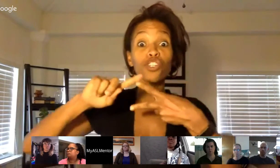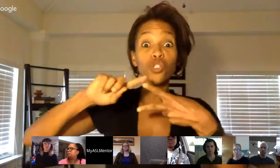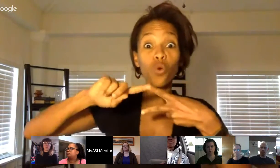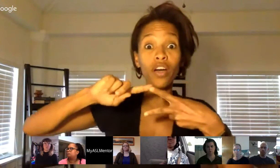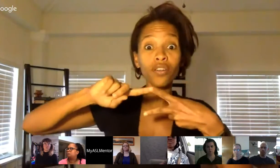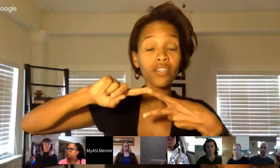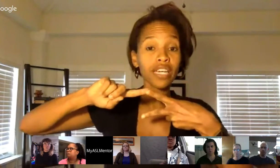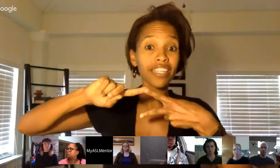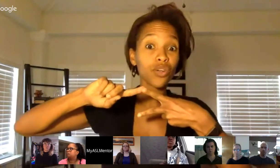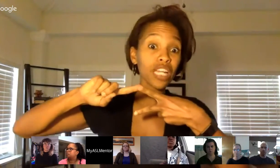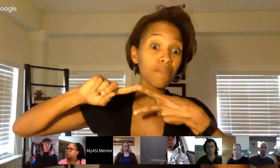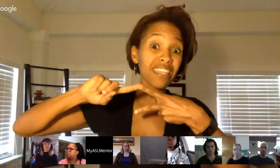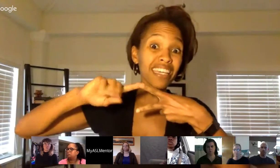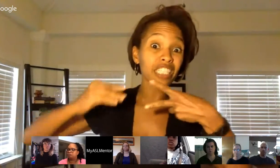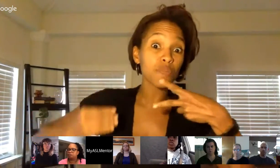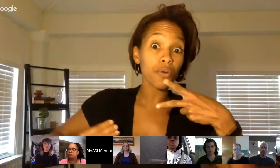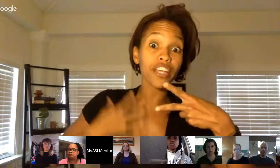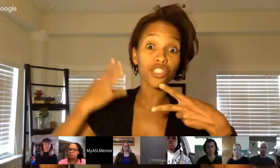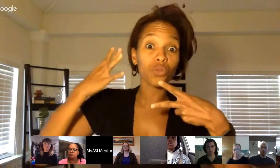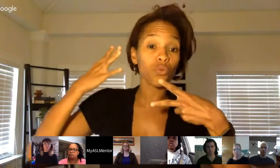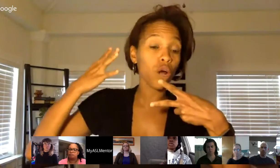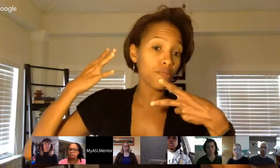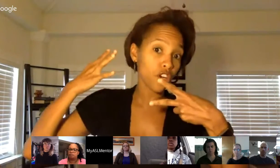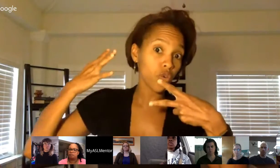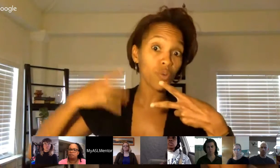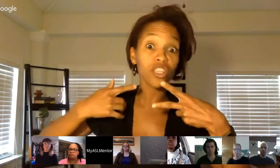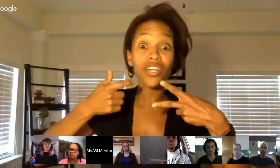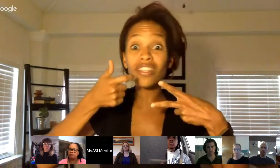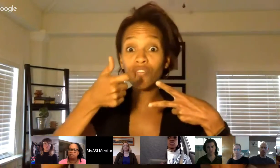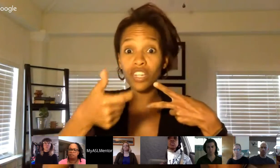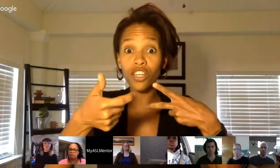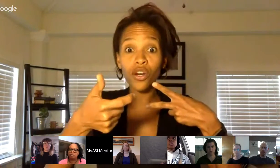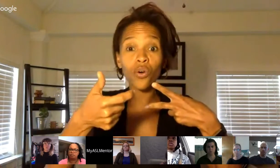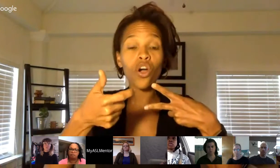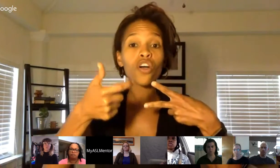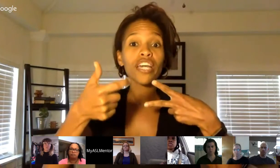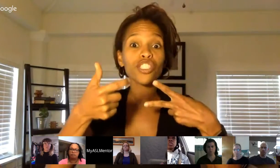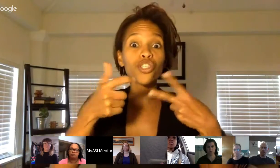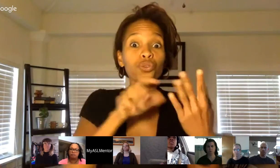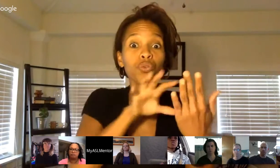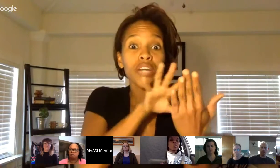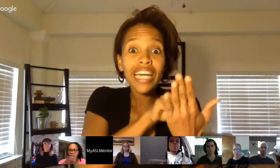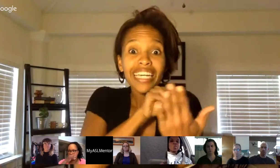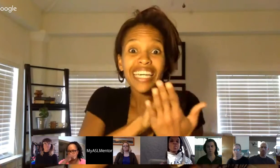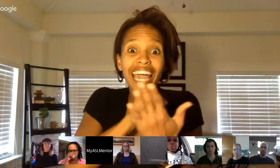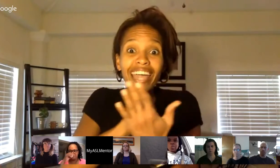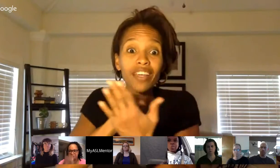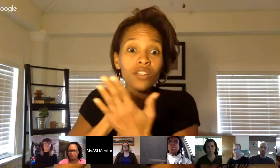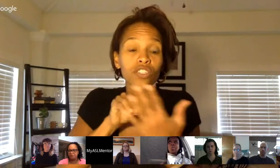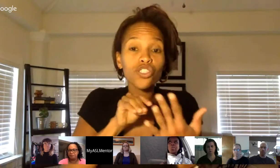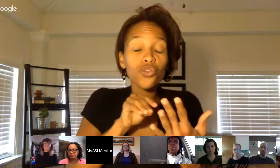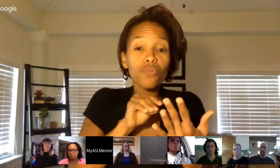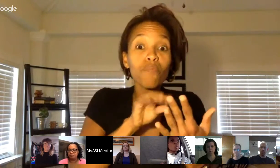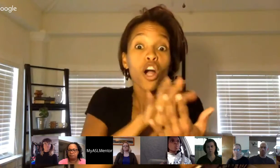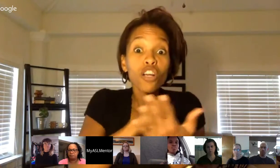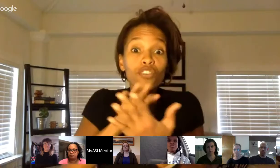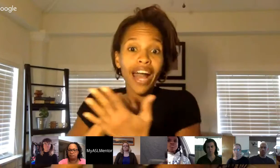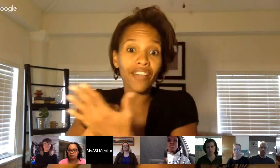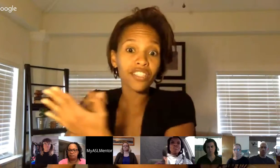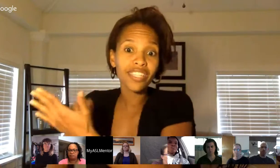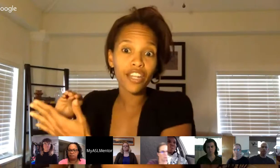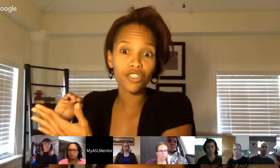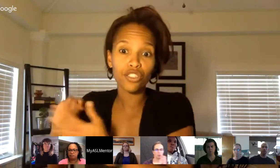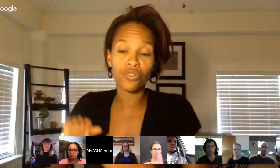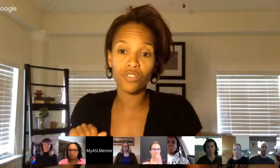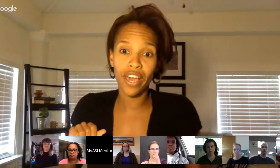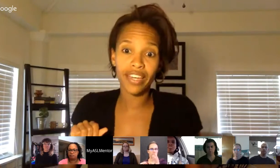The first one is going to be the inspiration webinar, where we look at the video to marvel at